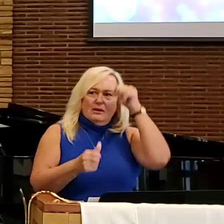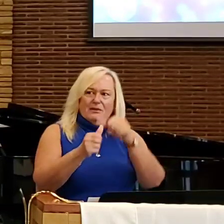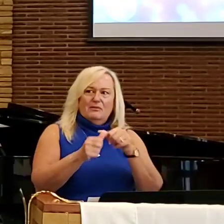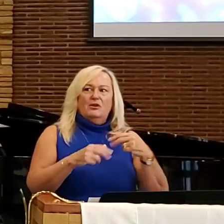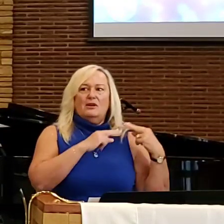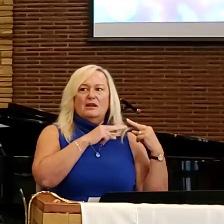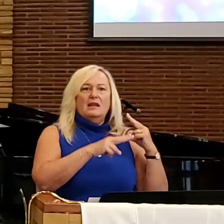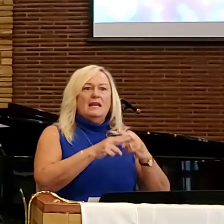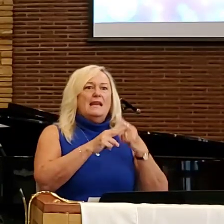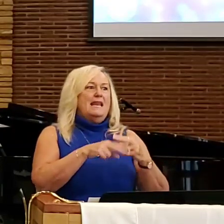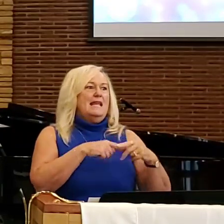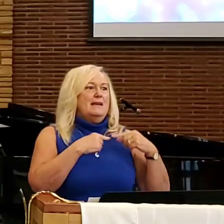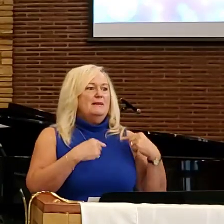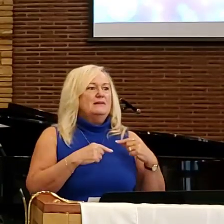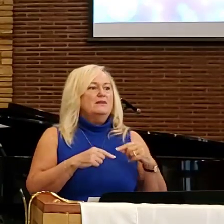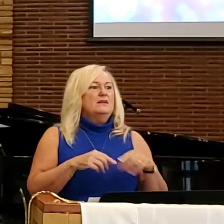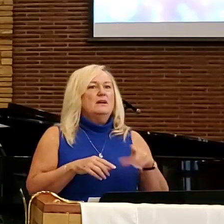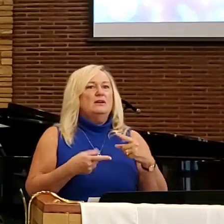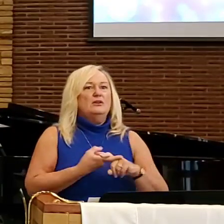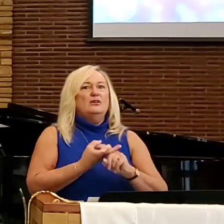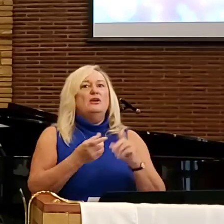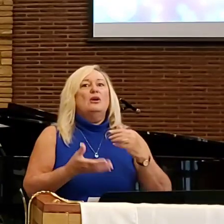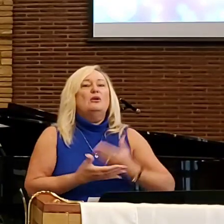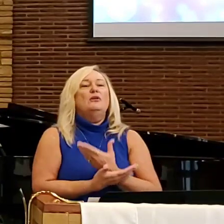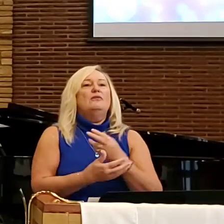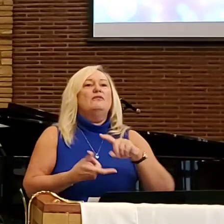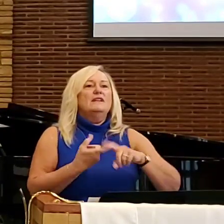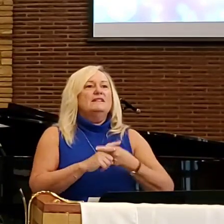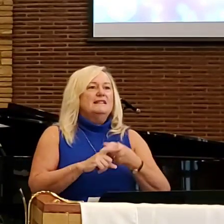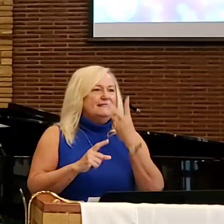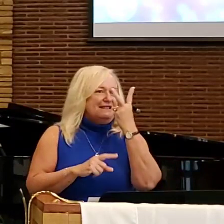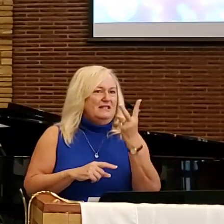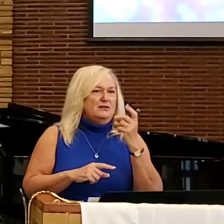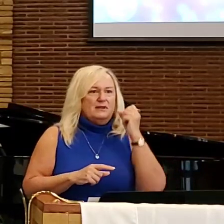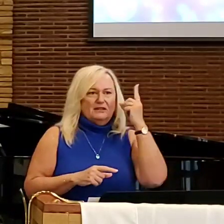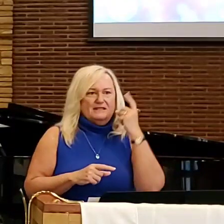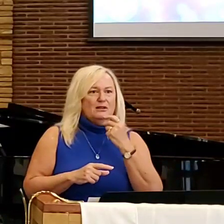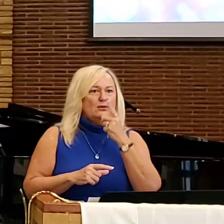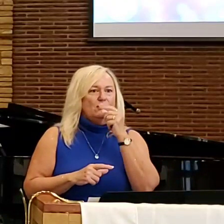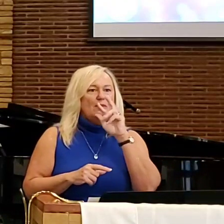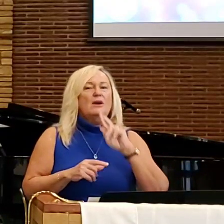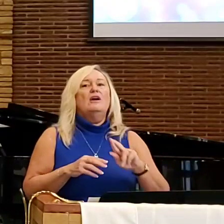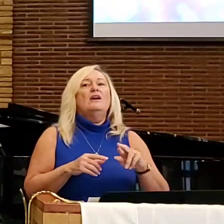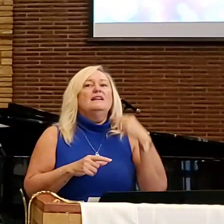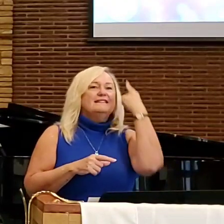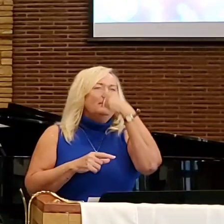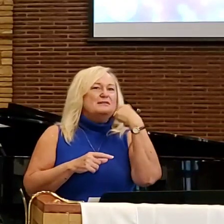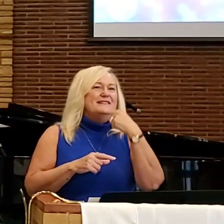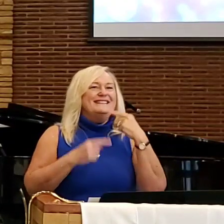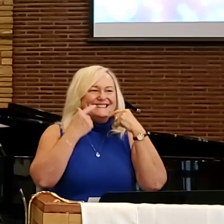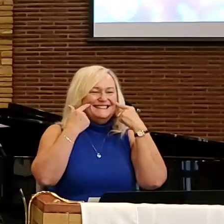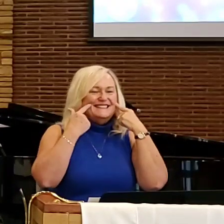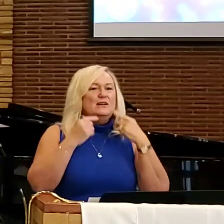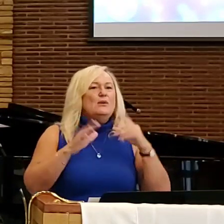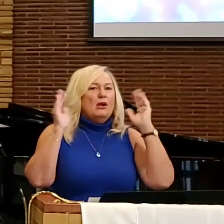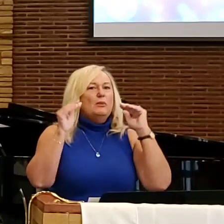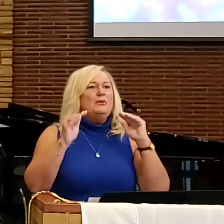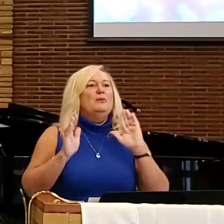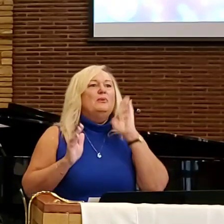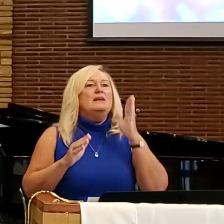that our new friends can spot you without being able to see your whole face and your smile. And we hope you